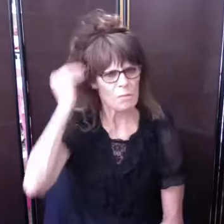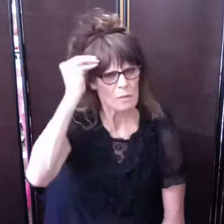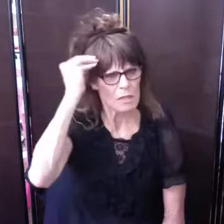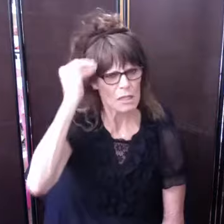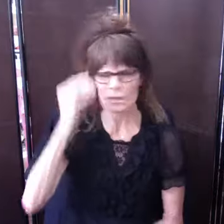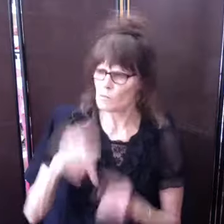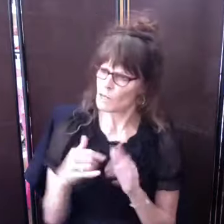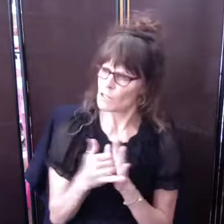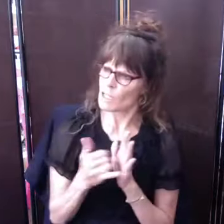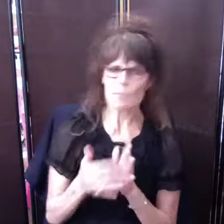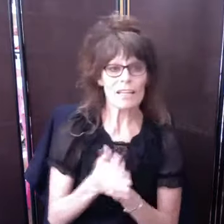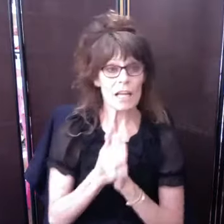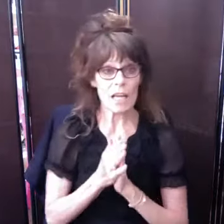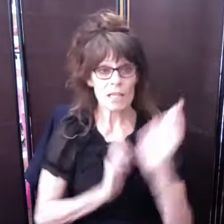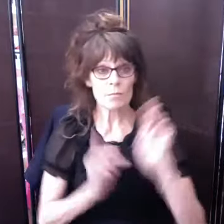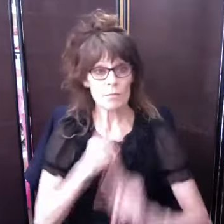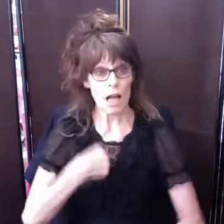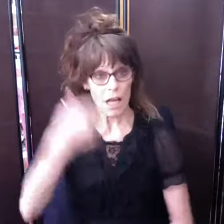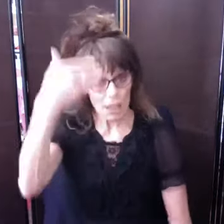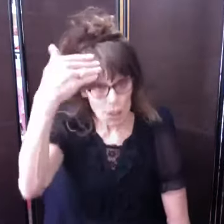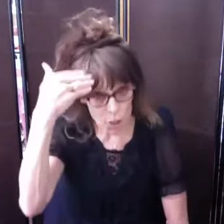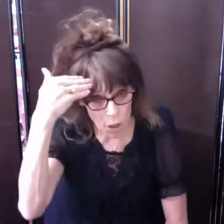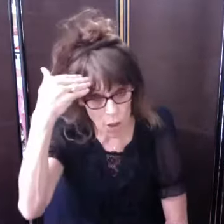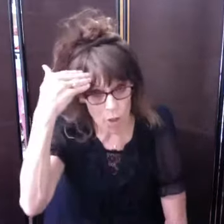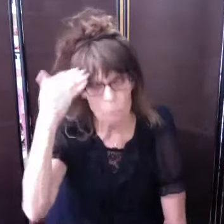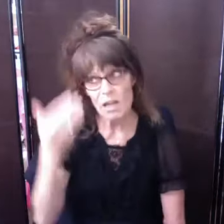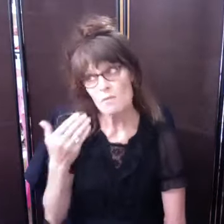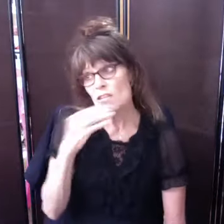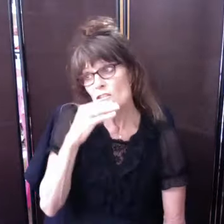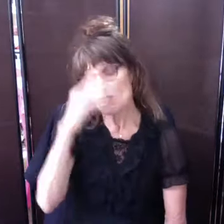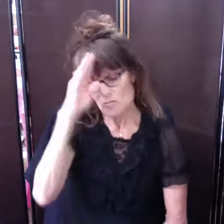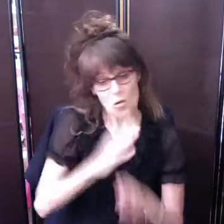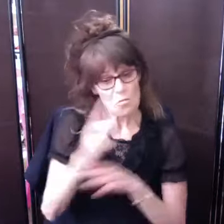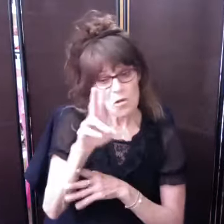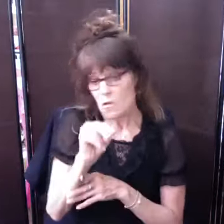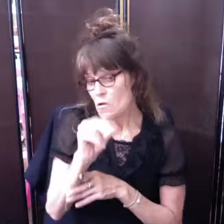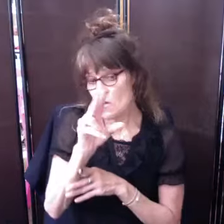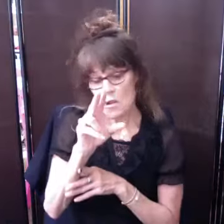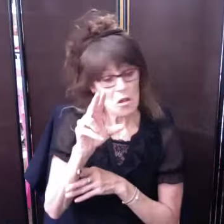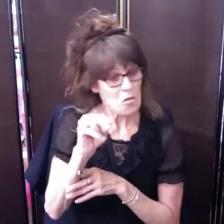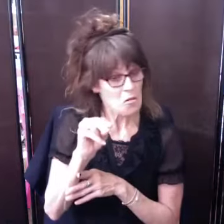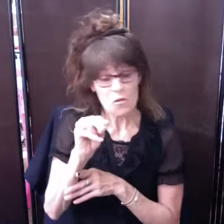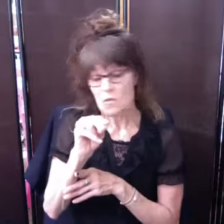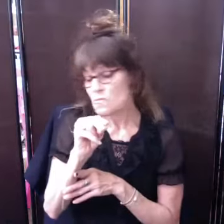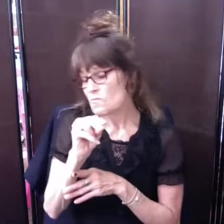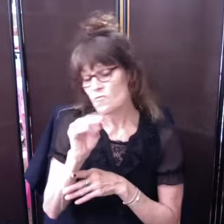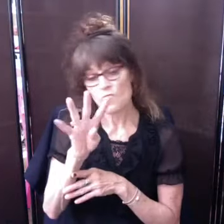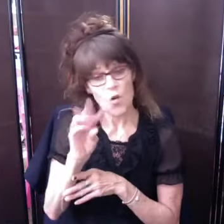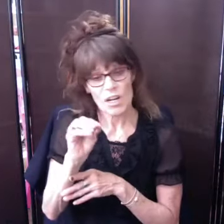start asking the people that I know they're sober 35, 40, 45, 50 years. I'm going to say, what do you remember about your first 5 AA